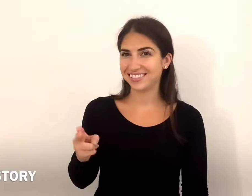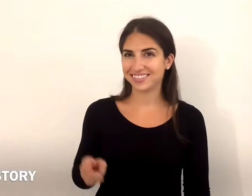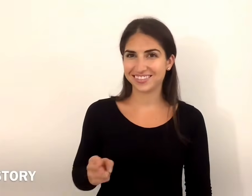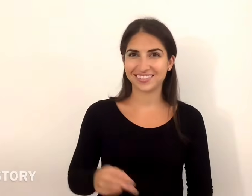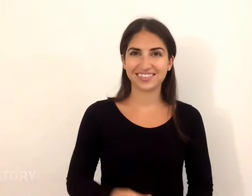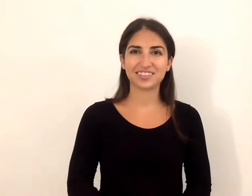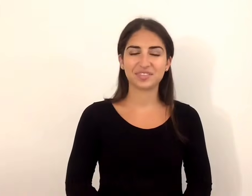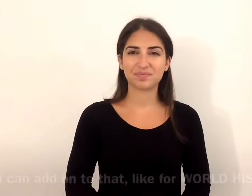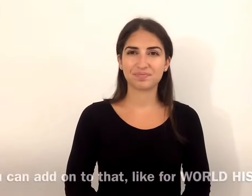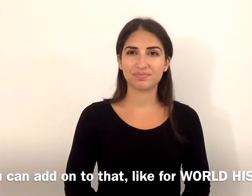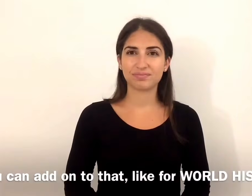History.